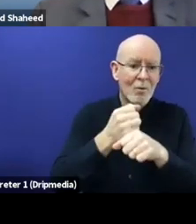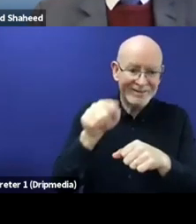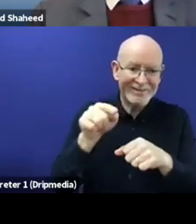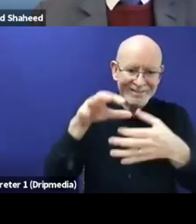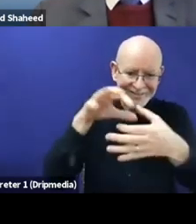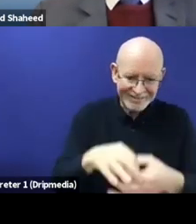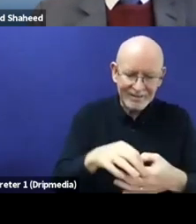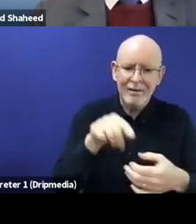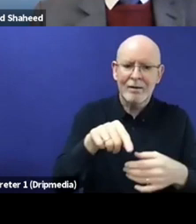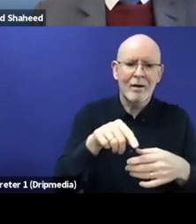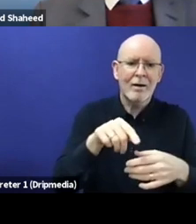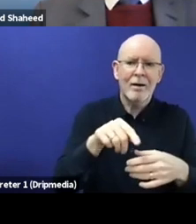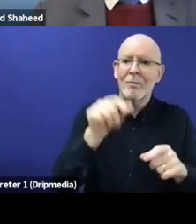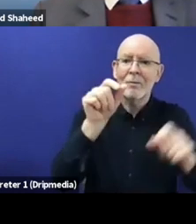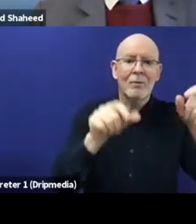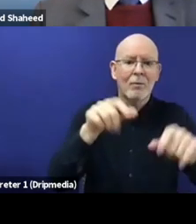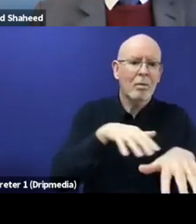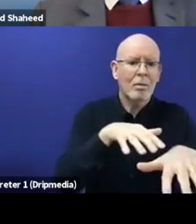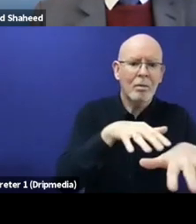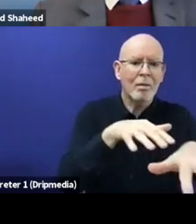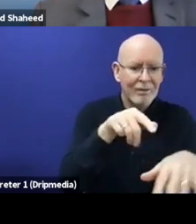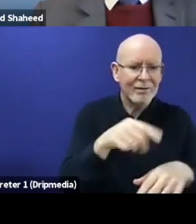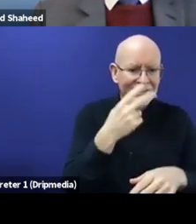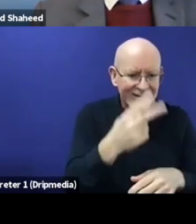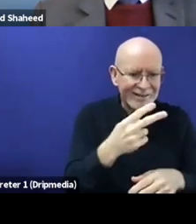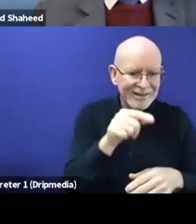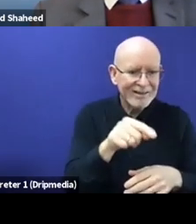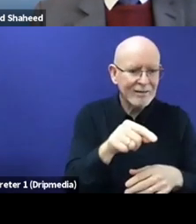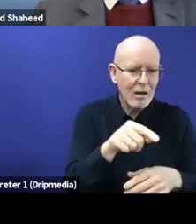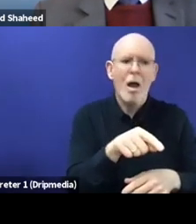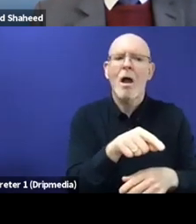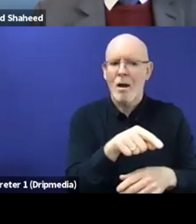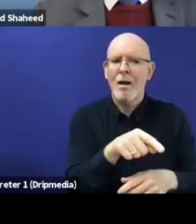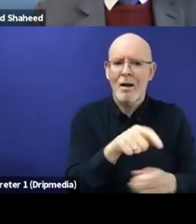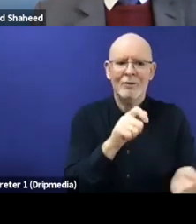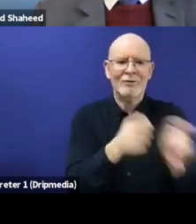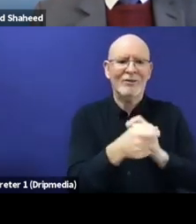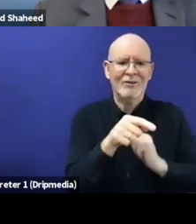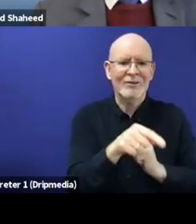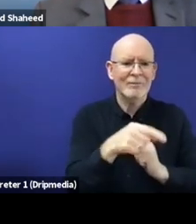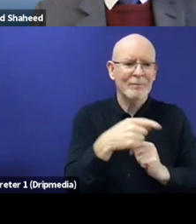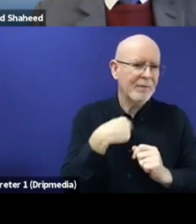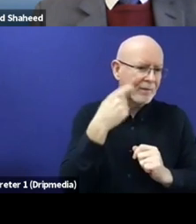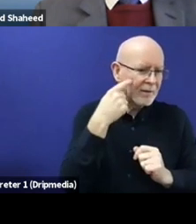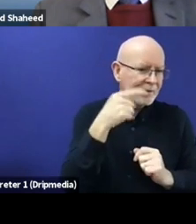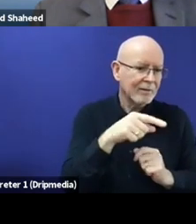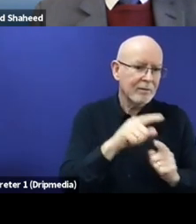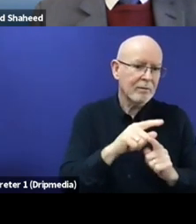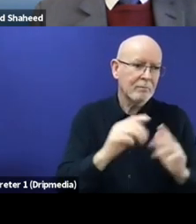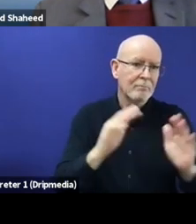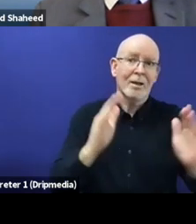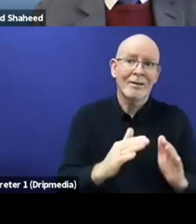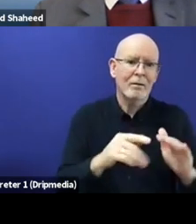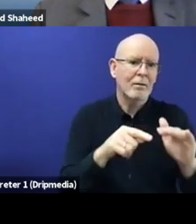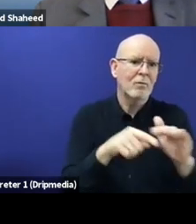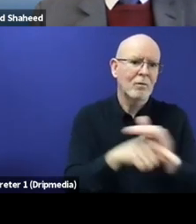refugees staying outside their countries. And maybe if, for example, they are internally displaced, and then UNHCR